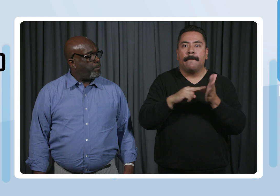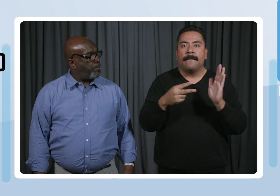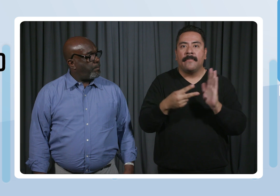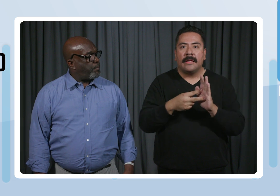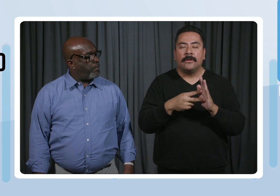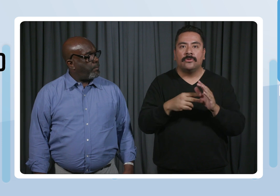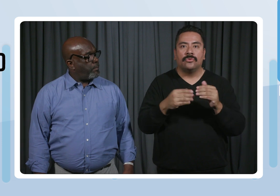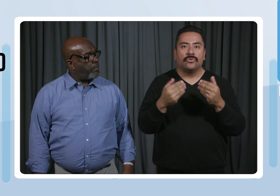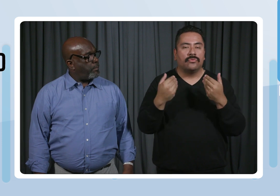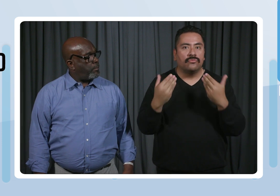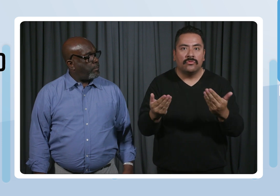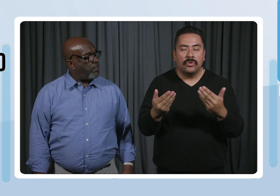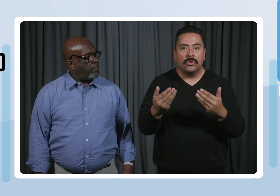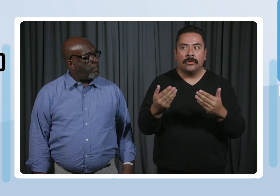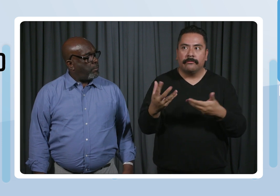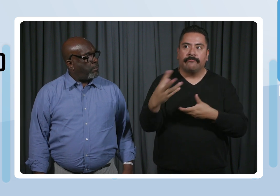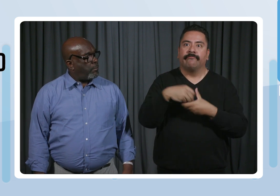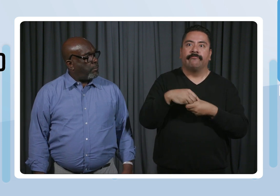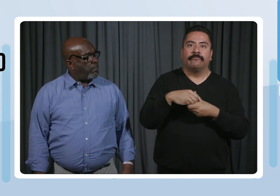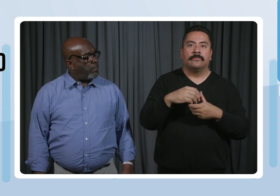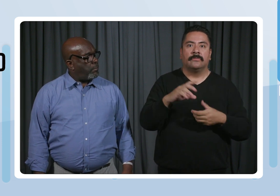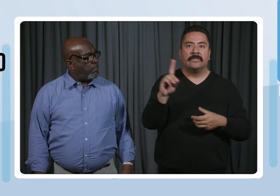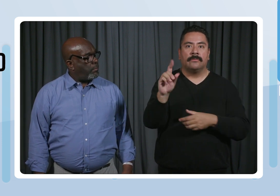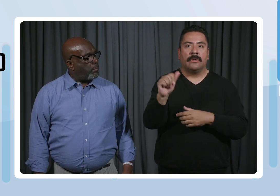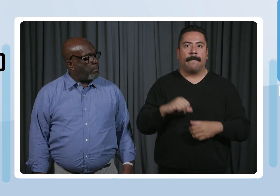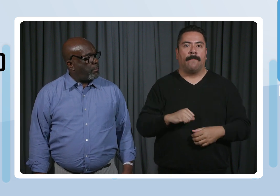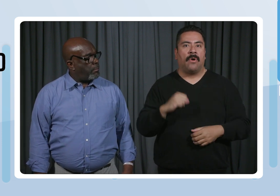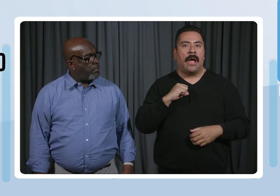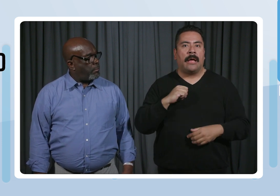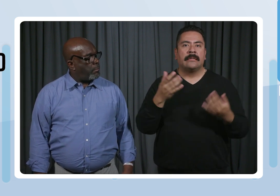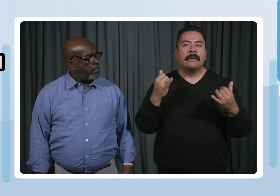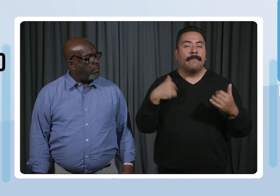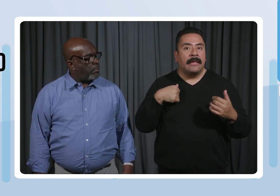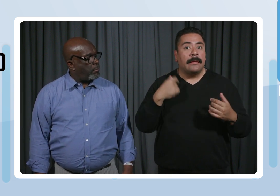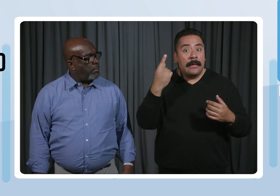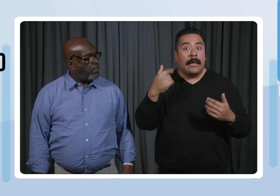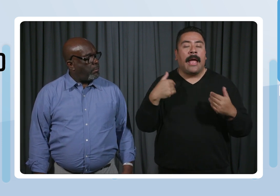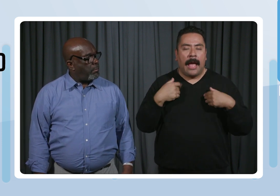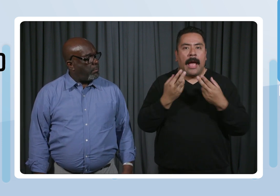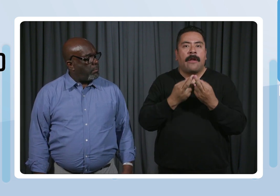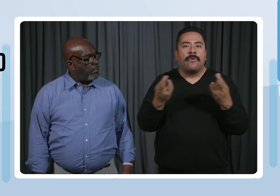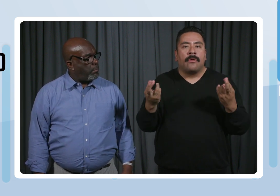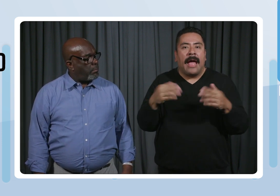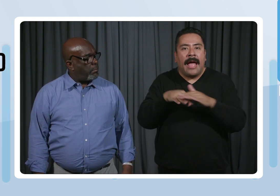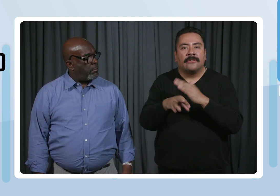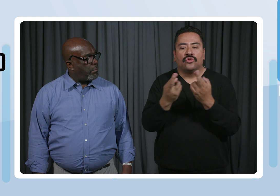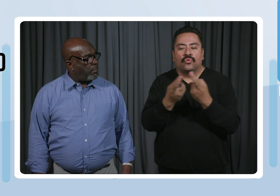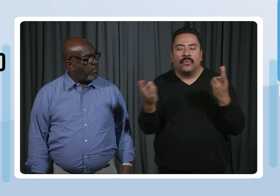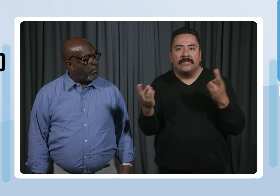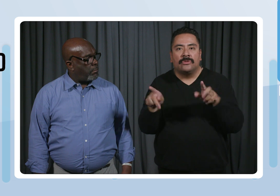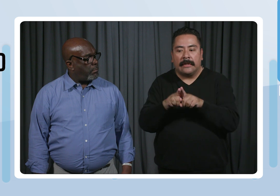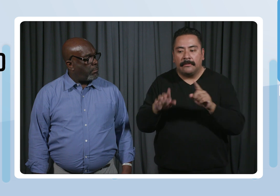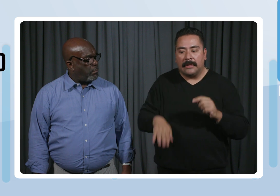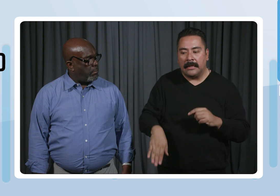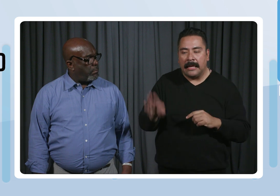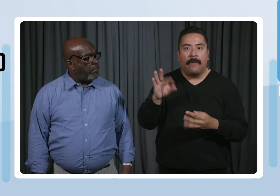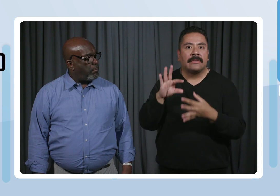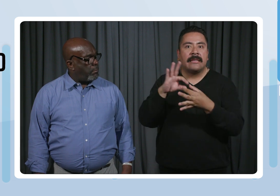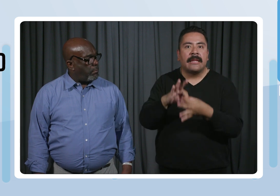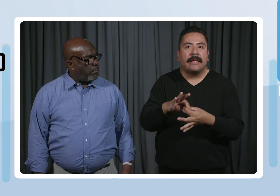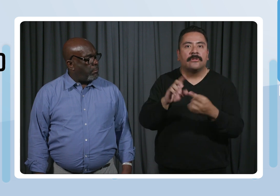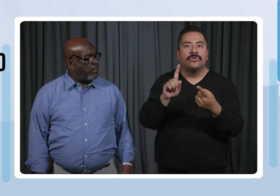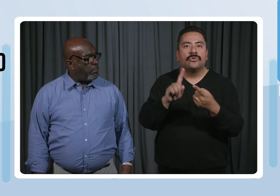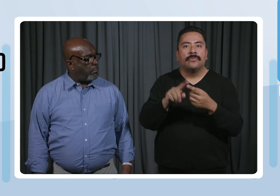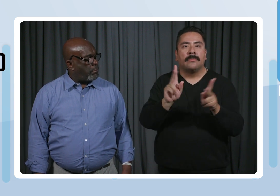lean into disability pride, I had access to the resources to do that as I got older. I was connected to people on social media.